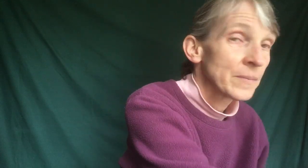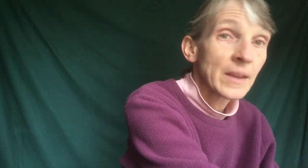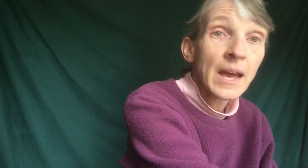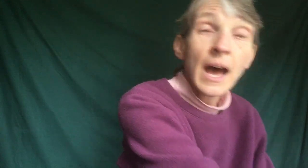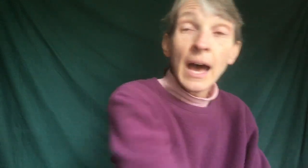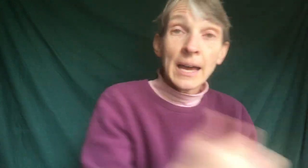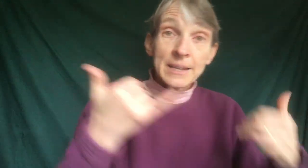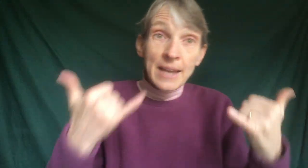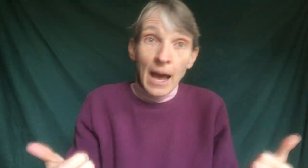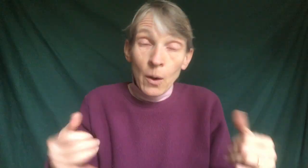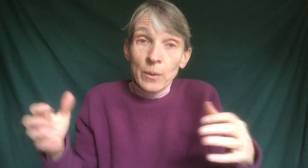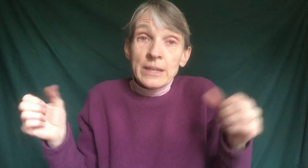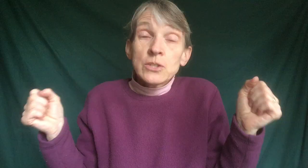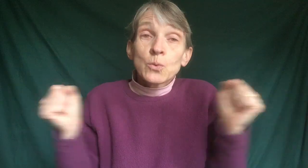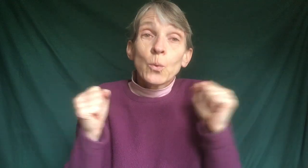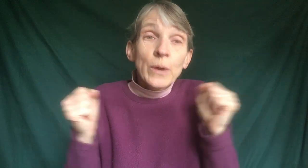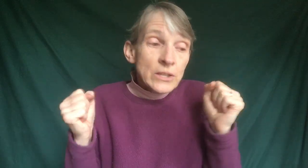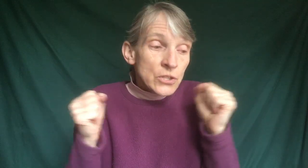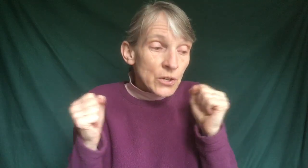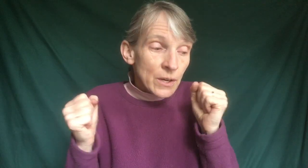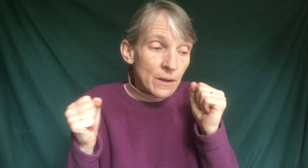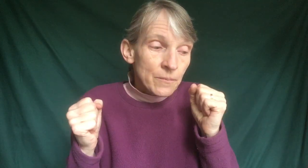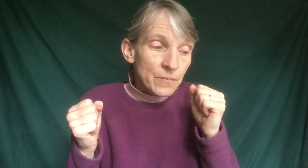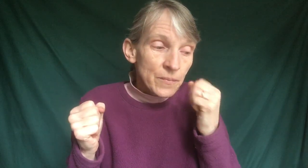there. Now it is winter.